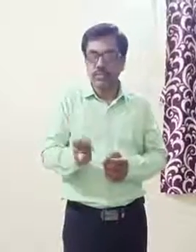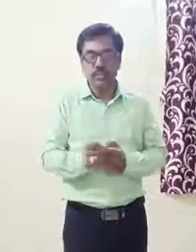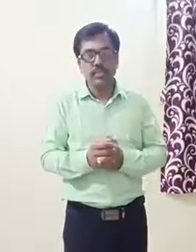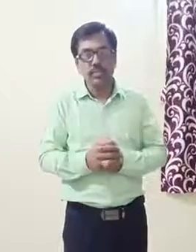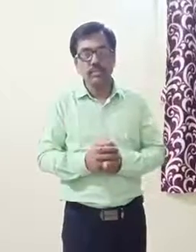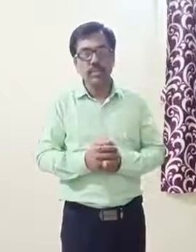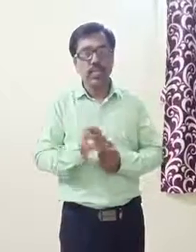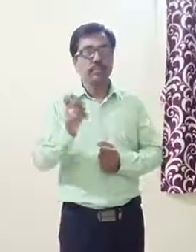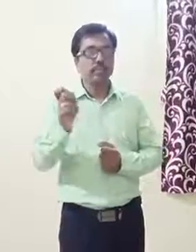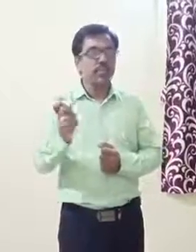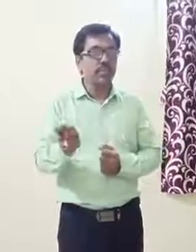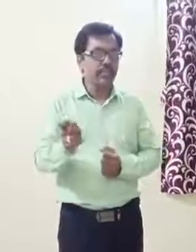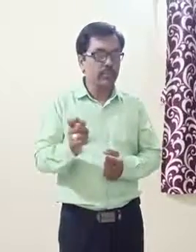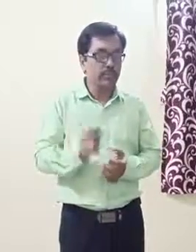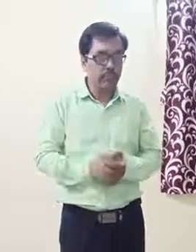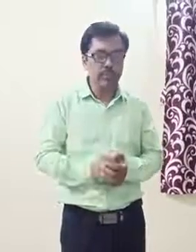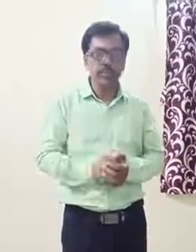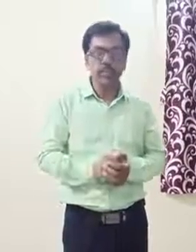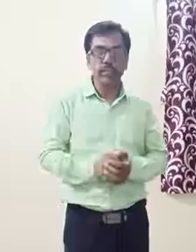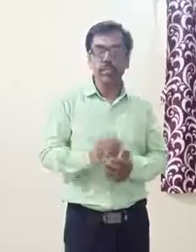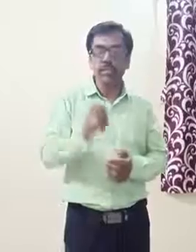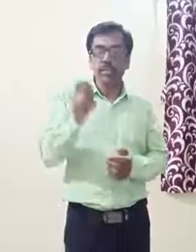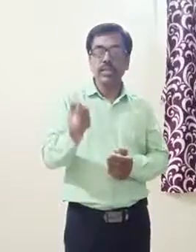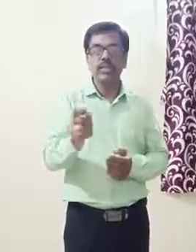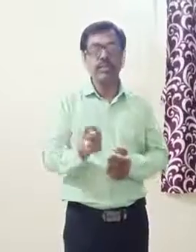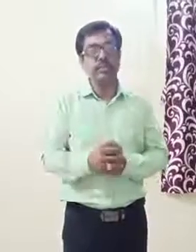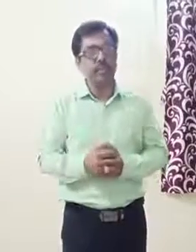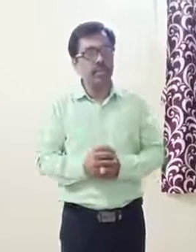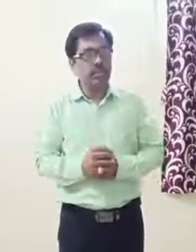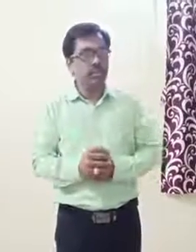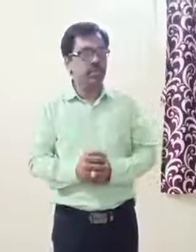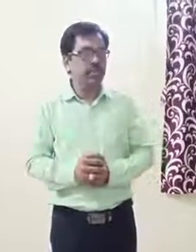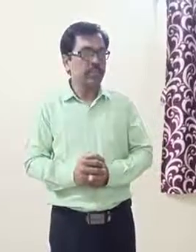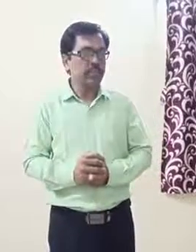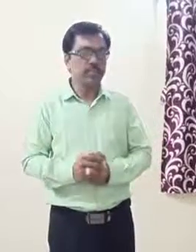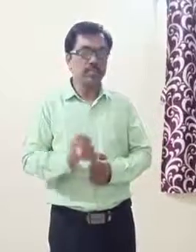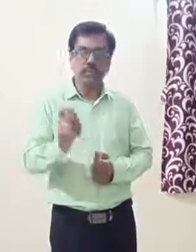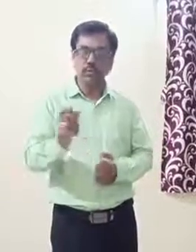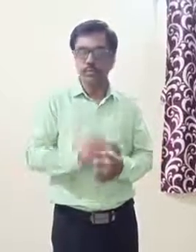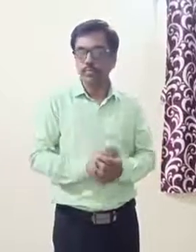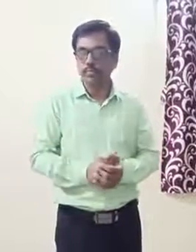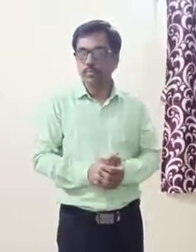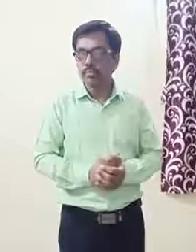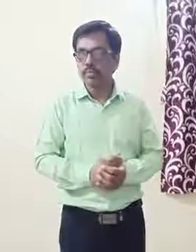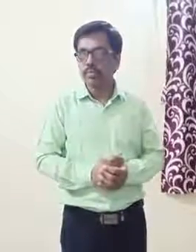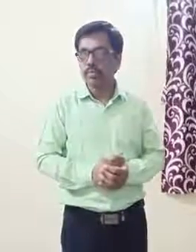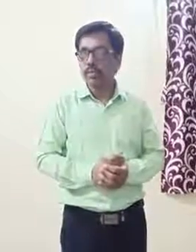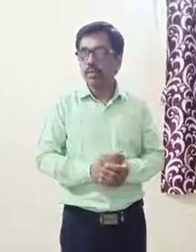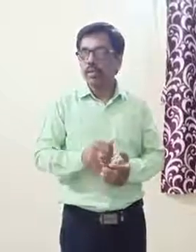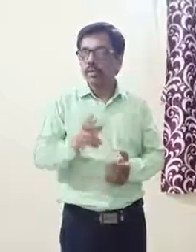practices adopted by the revolutionaries to inculcate the feeling of the nationalism in Europe. Now